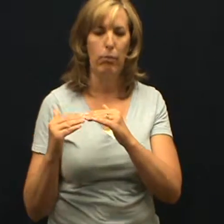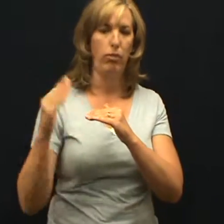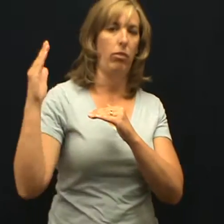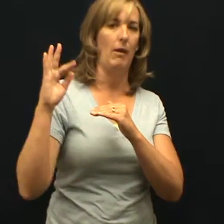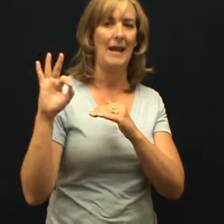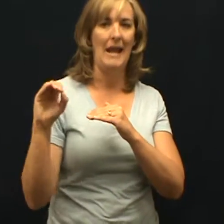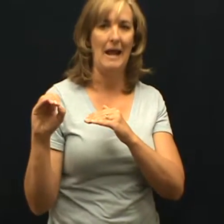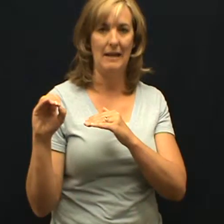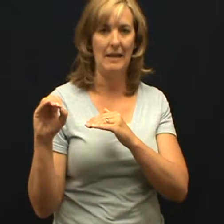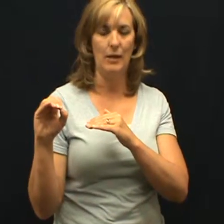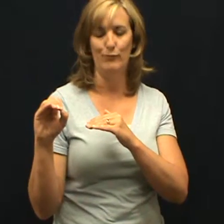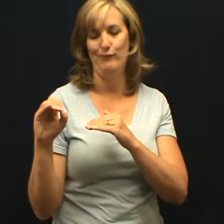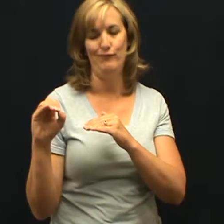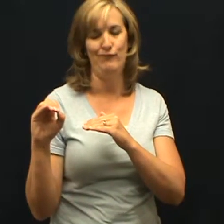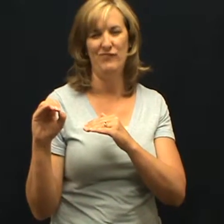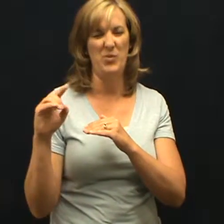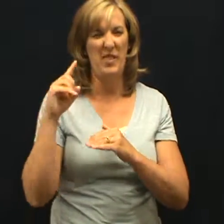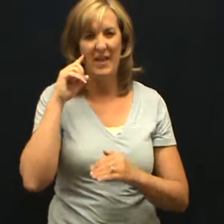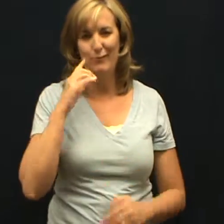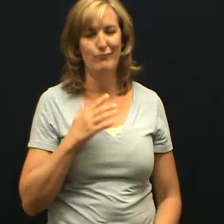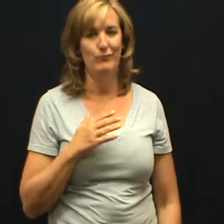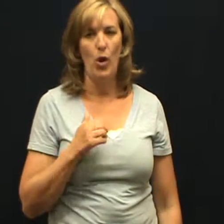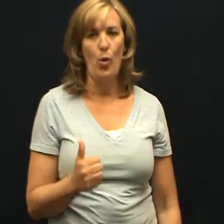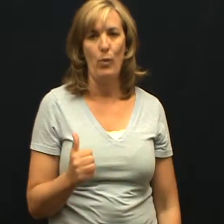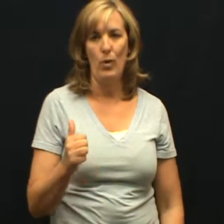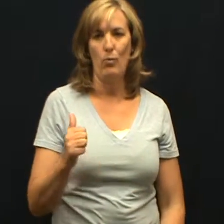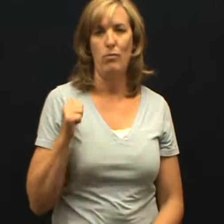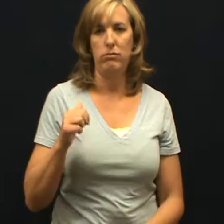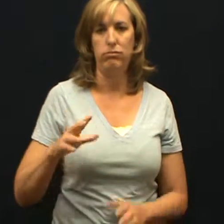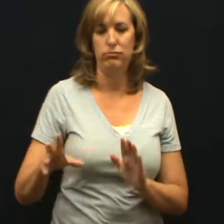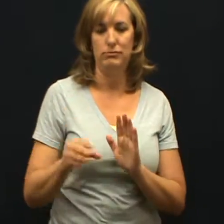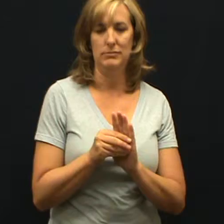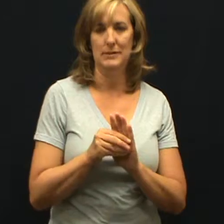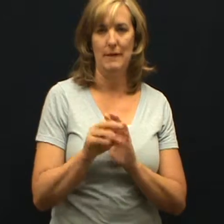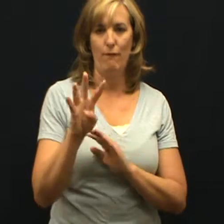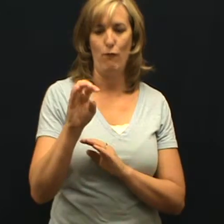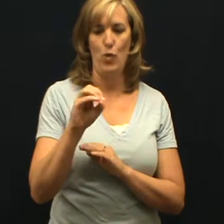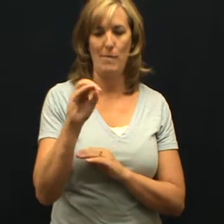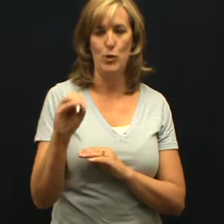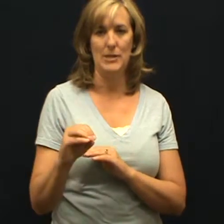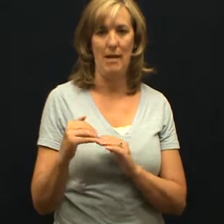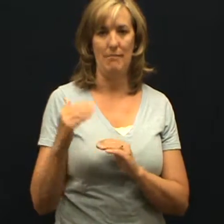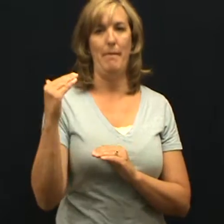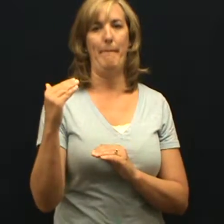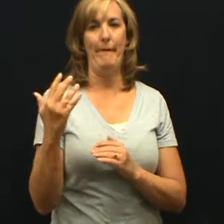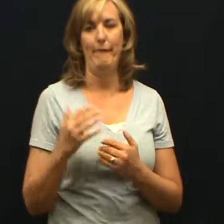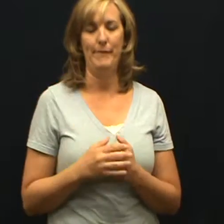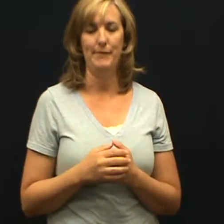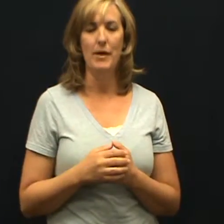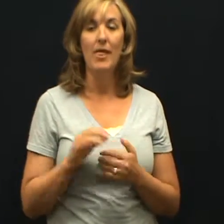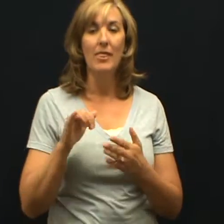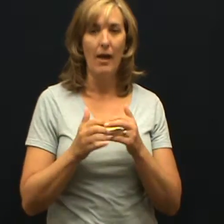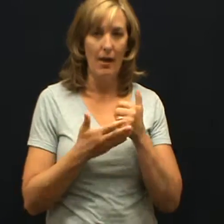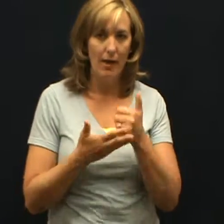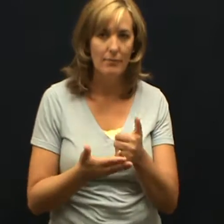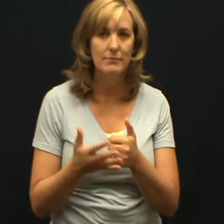figure we're not going to get about 40% of those. So that helps us estimate our total